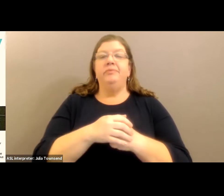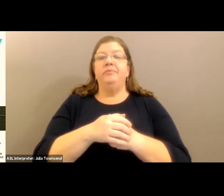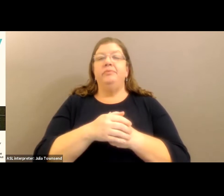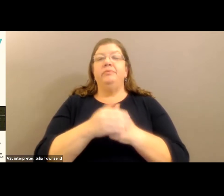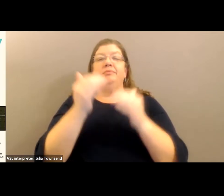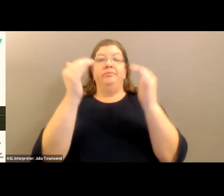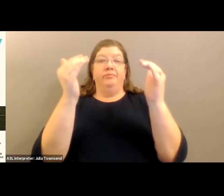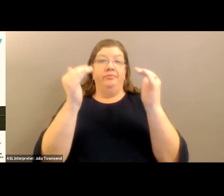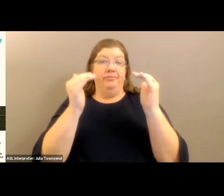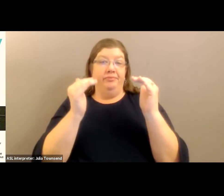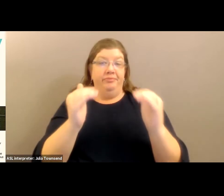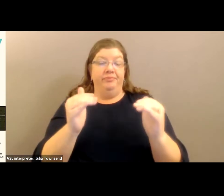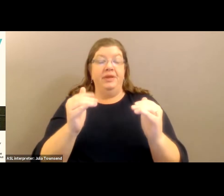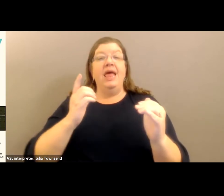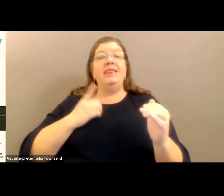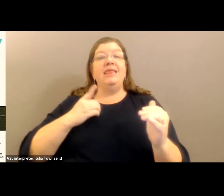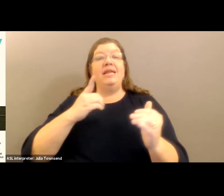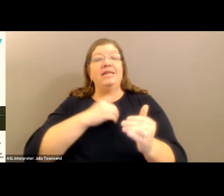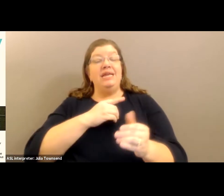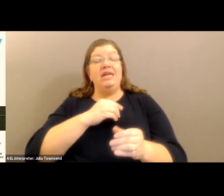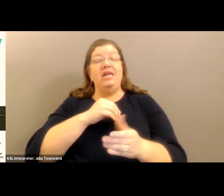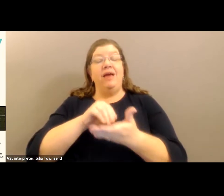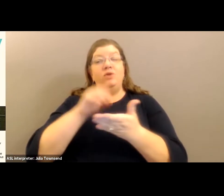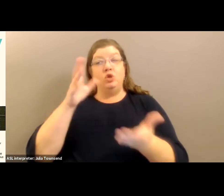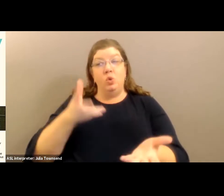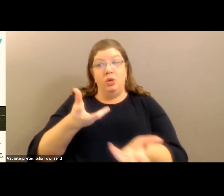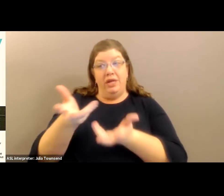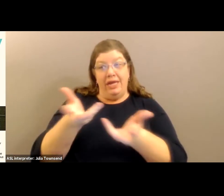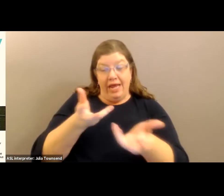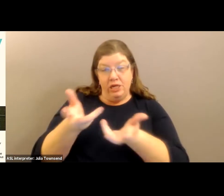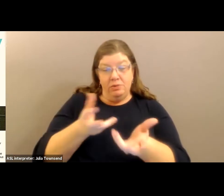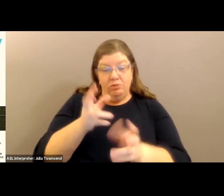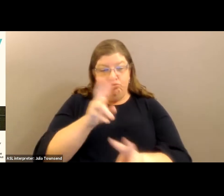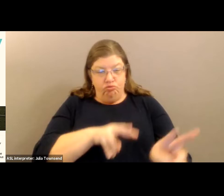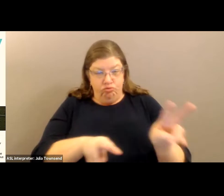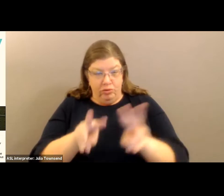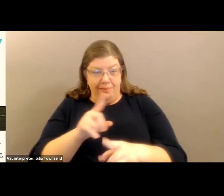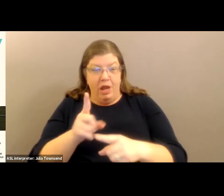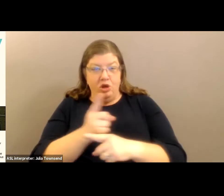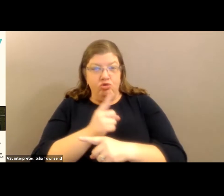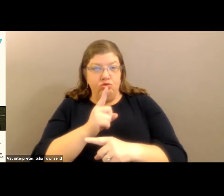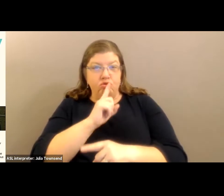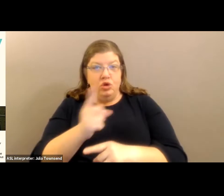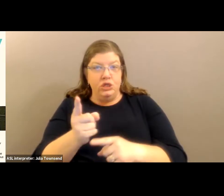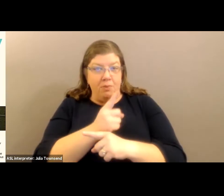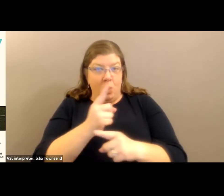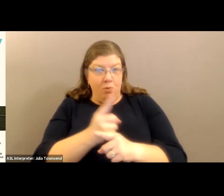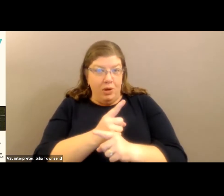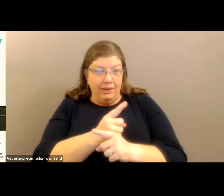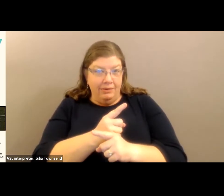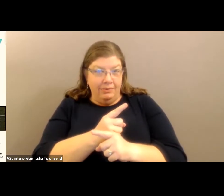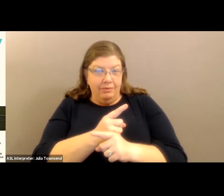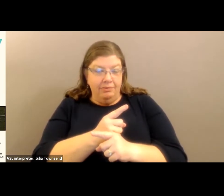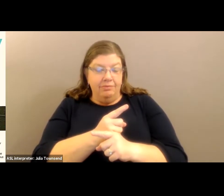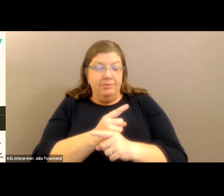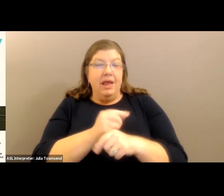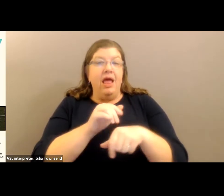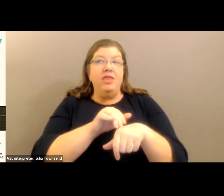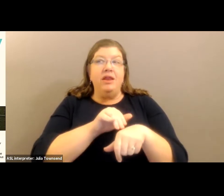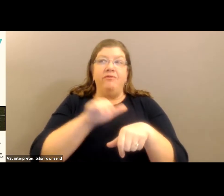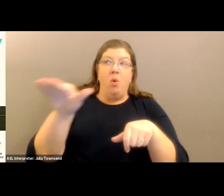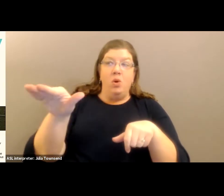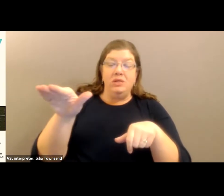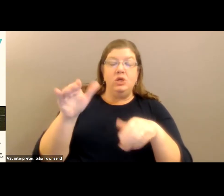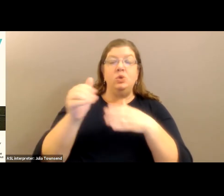the Dean of Student Engagement reviews that referral to make sure it's appropriate, and then forwards that to the